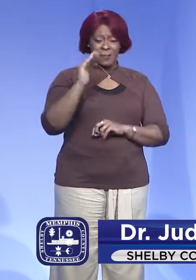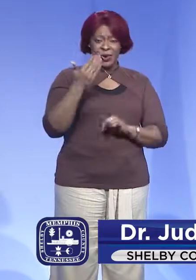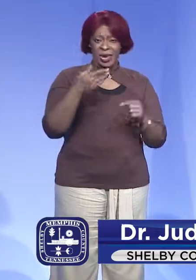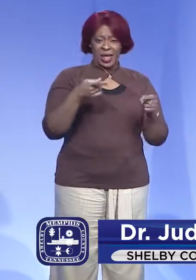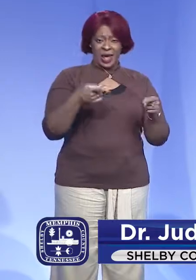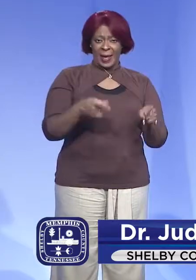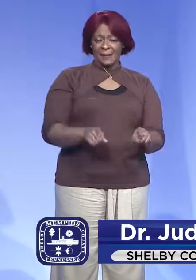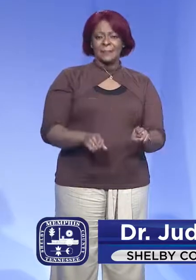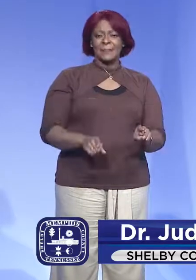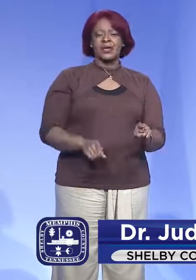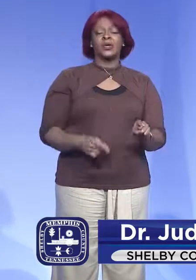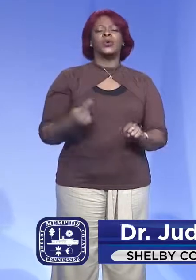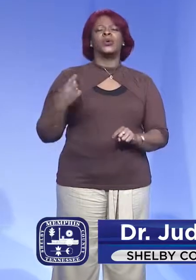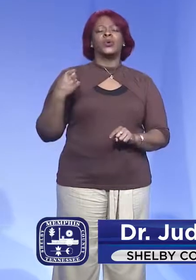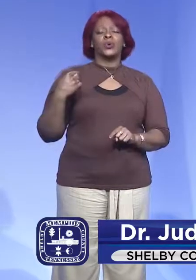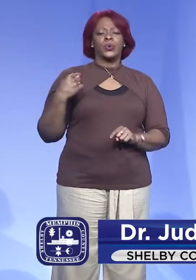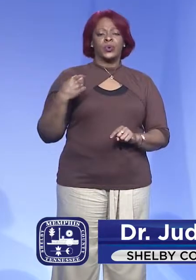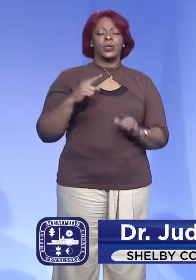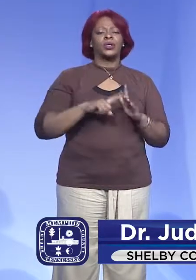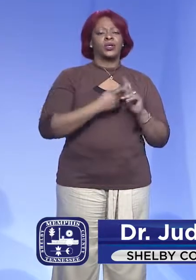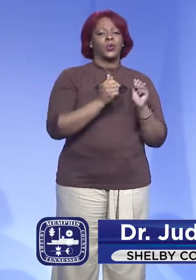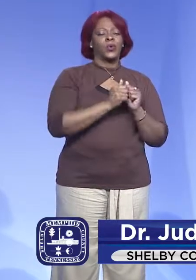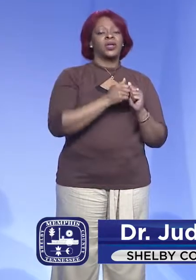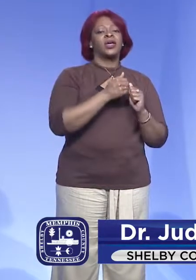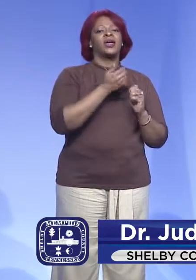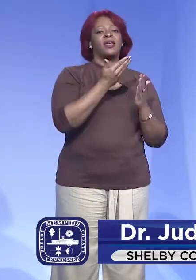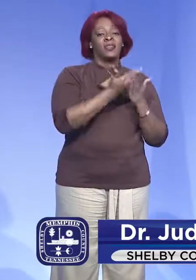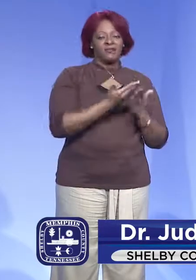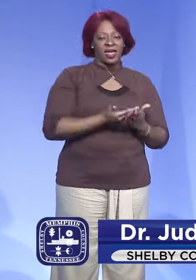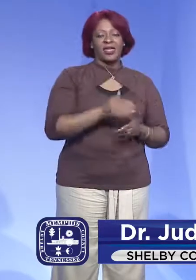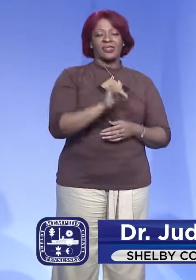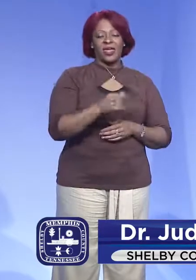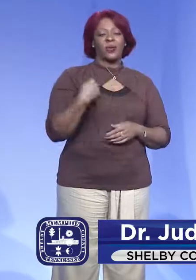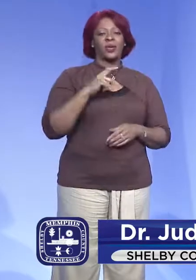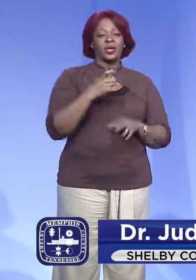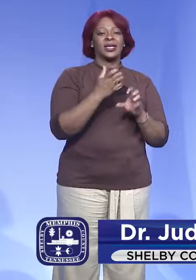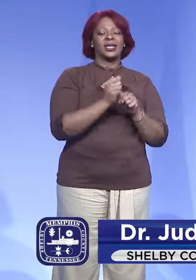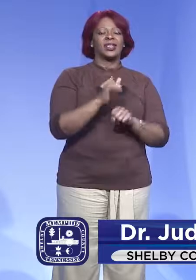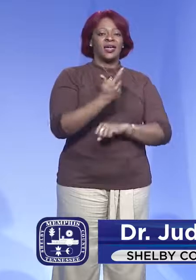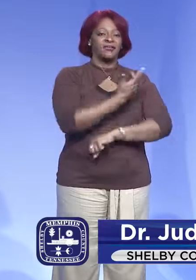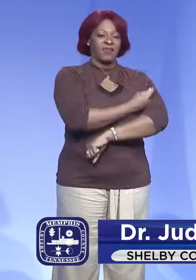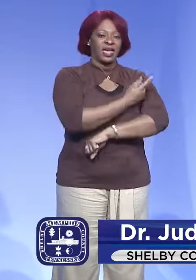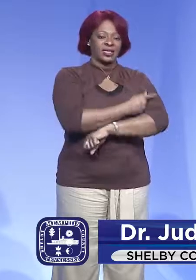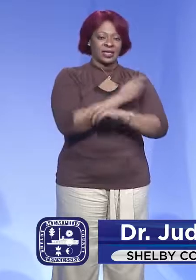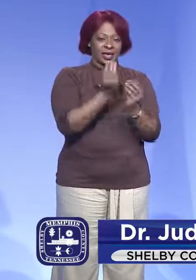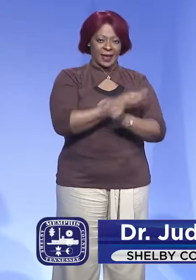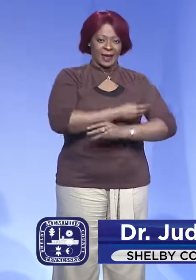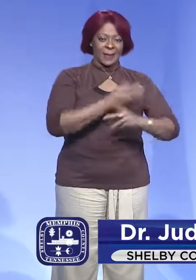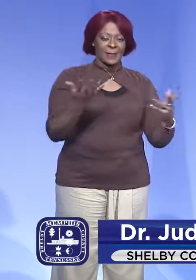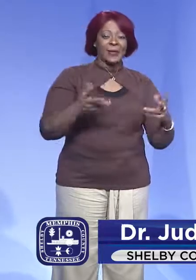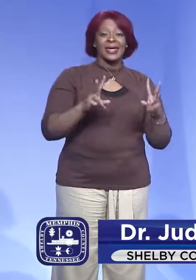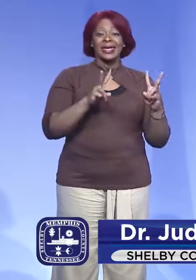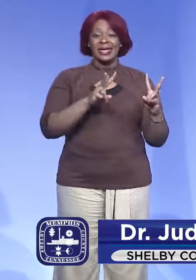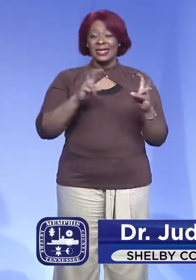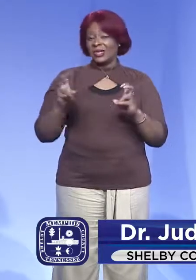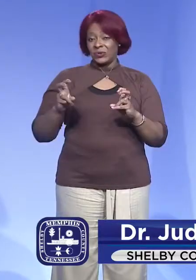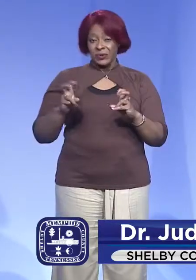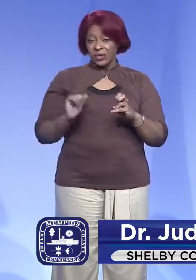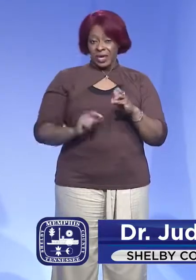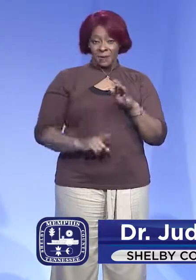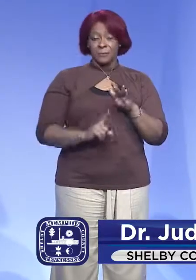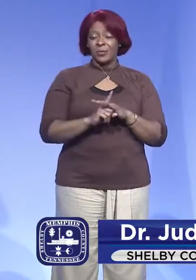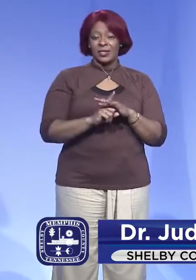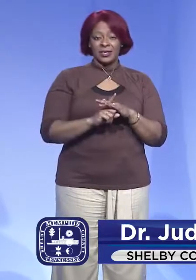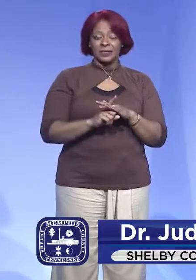that let me start with the fact. The fact is we need to get the vaccine out. The issue that presented